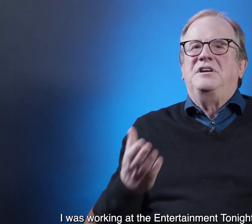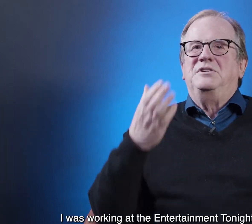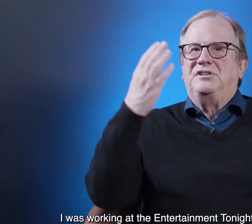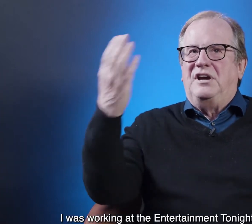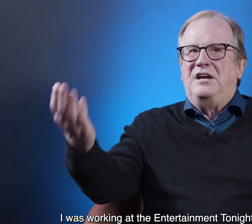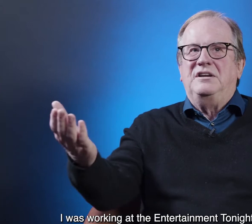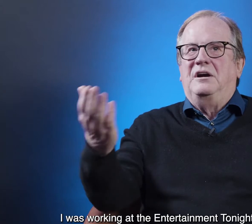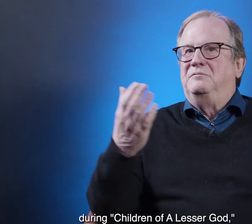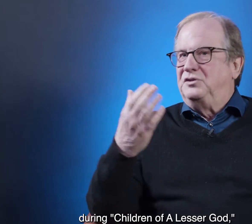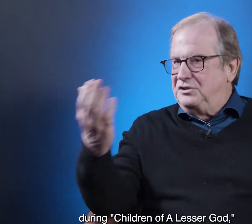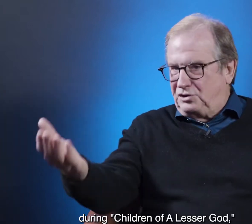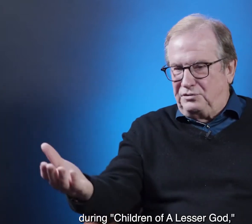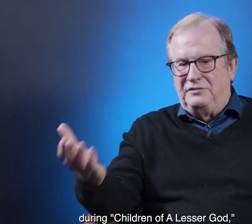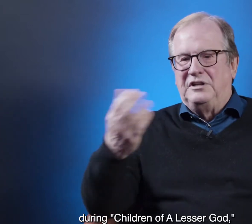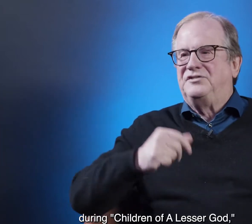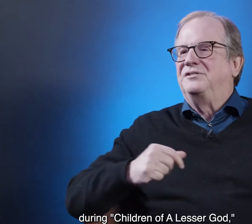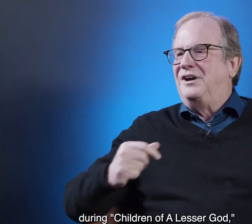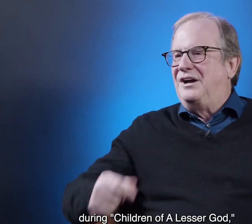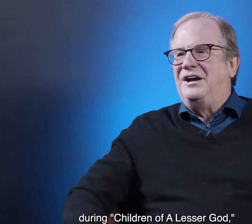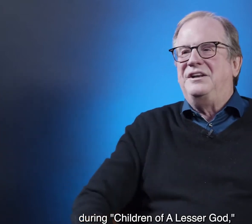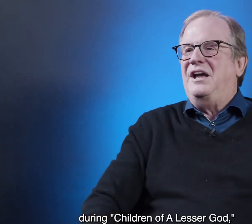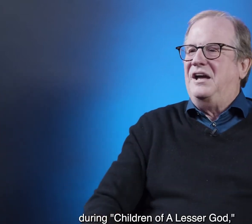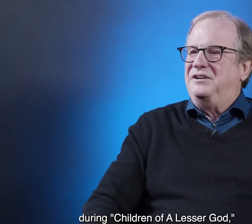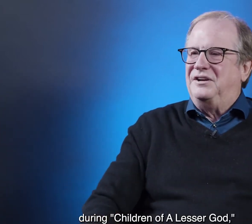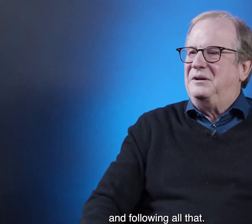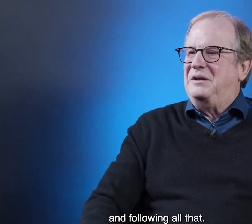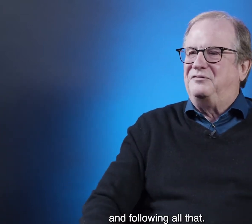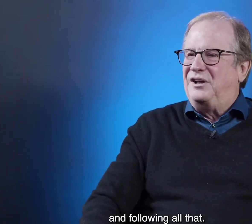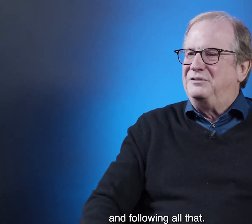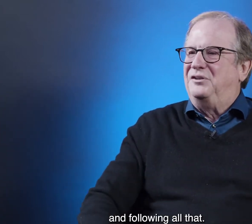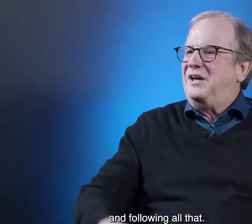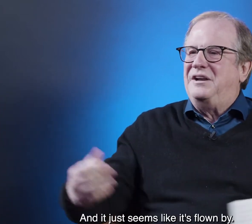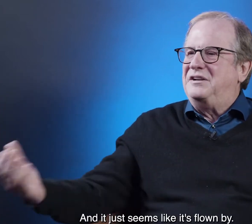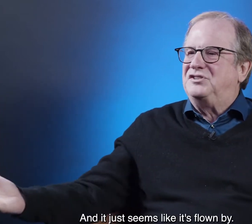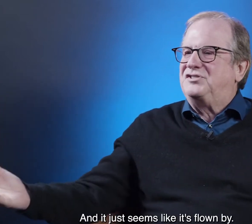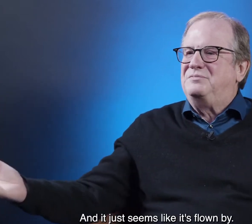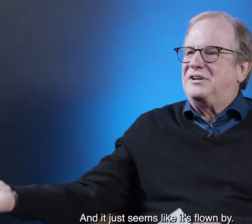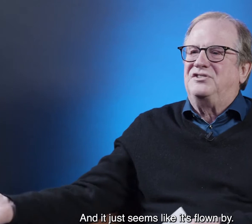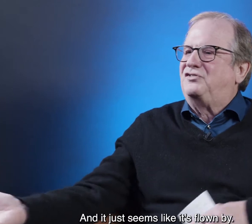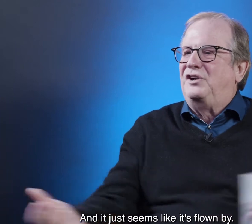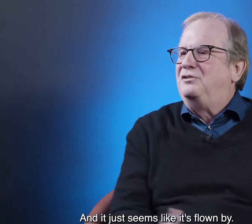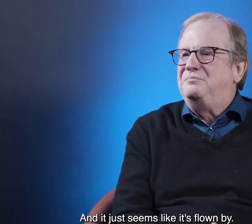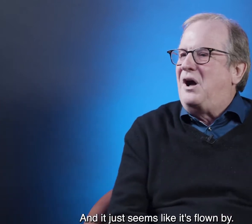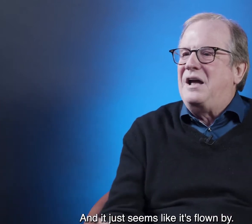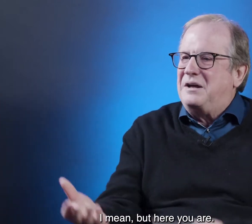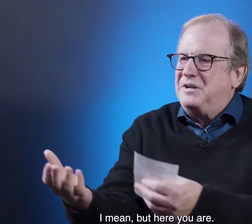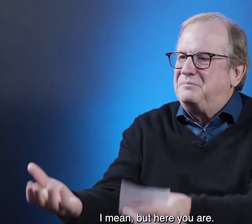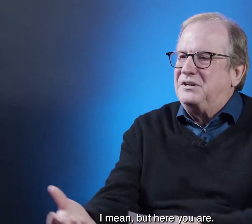Entertainment Tonight during Children of a Lesser God and following all that, and it just seems like it's flowing by. I mean, but here